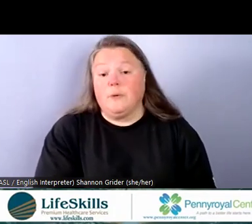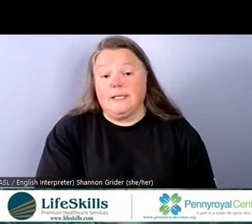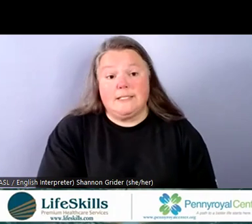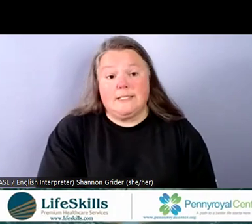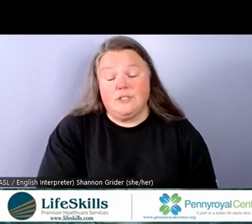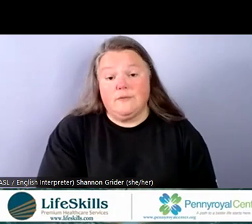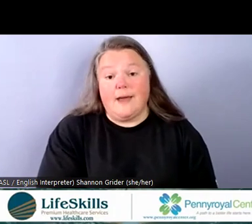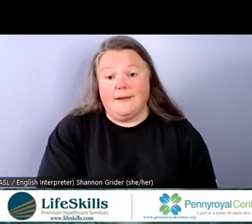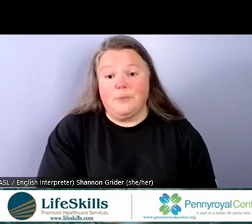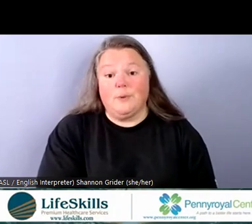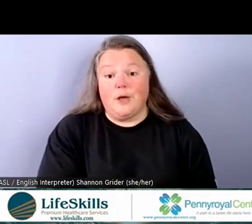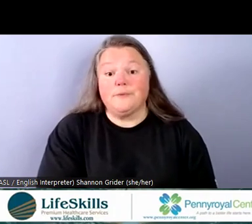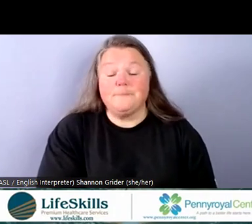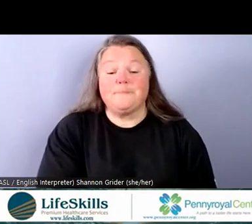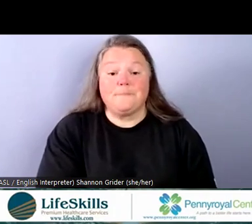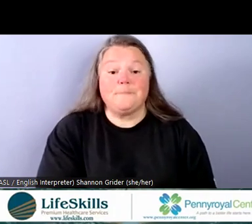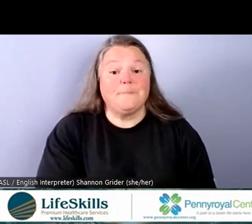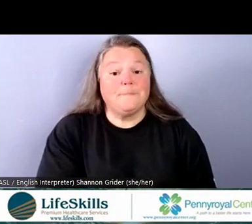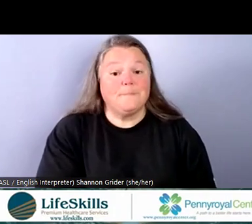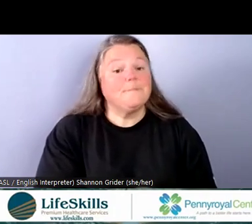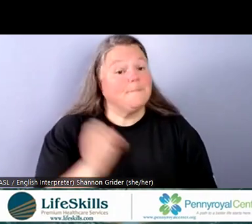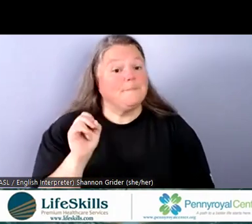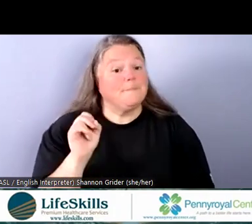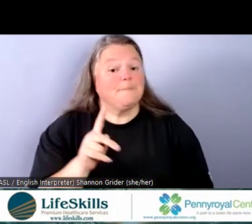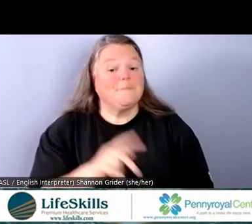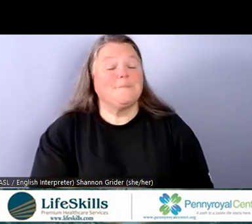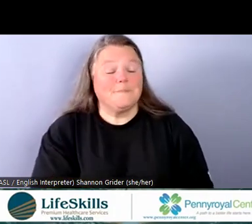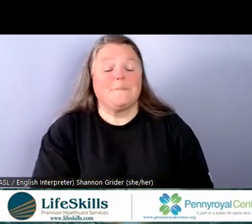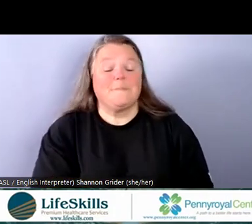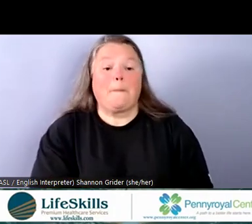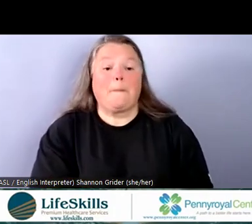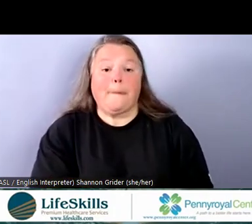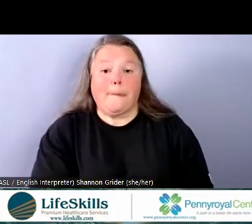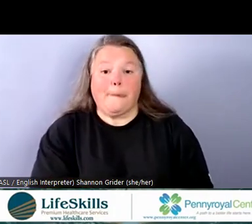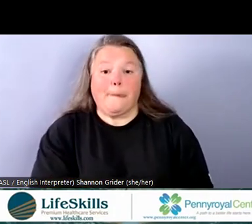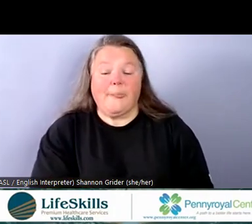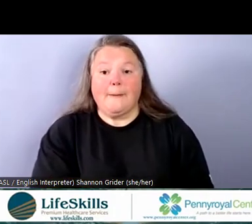will be willing to teach you that and help you along. Yeah.